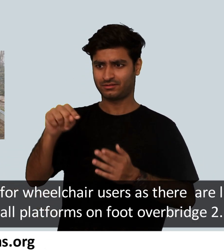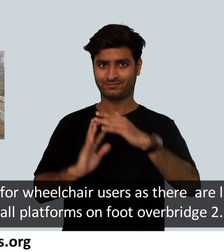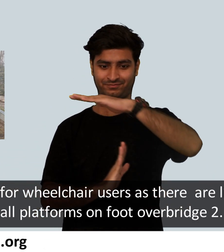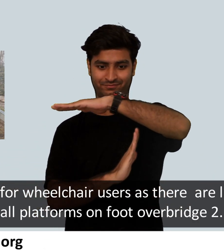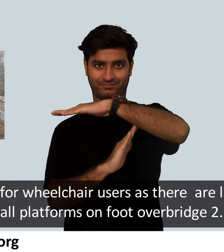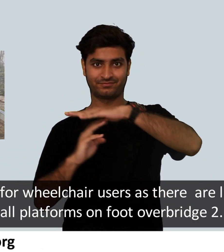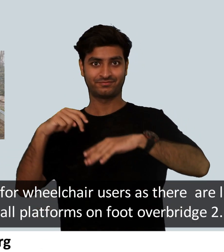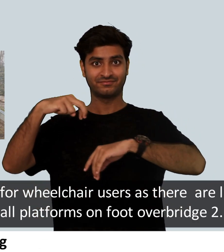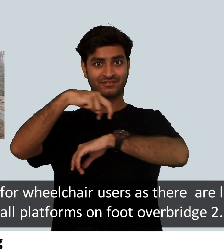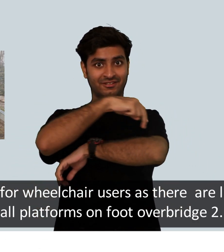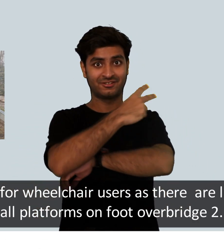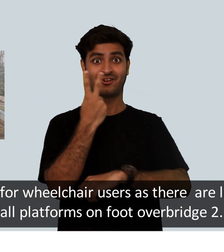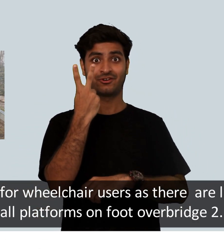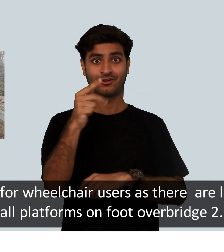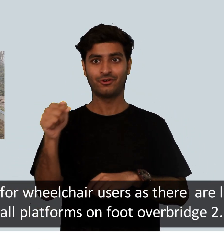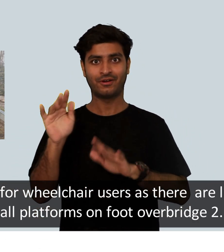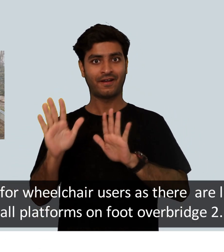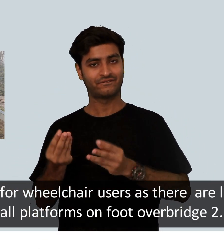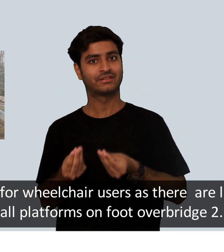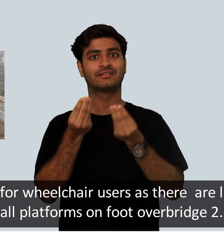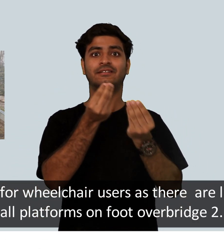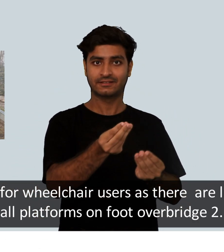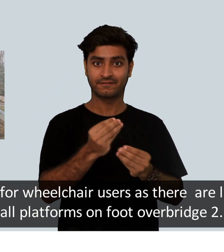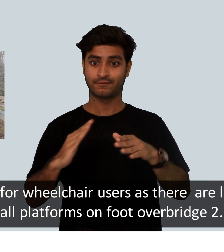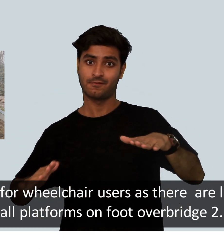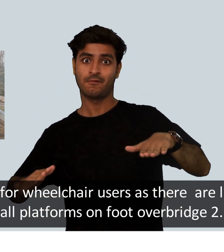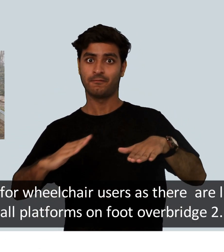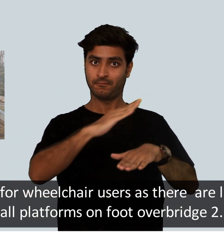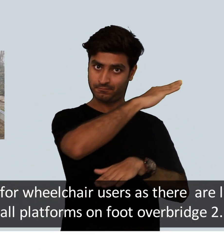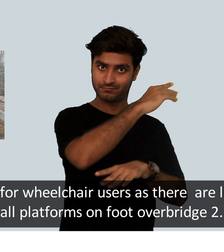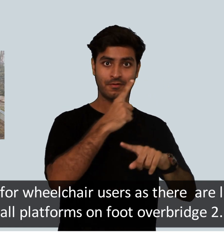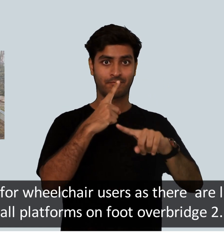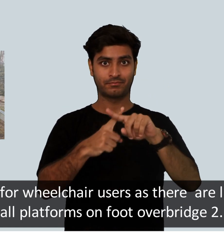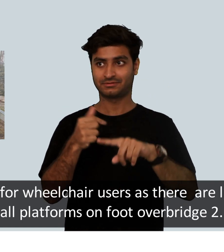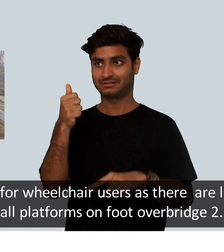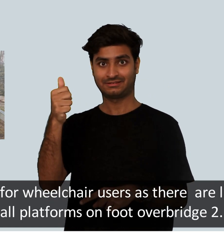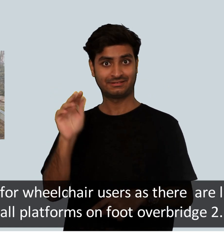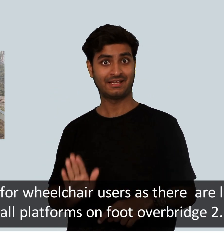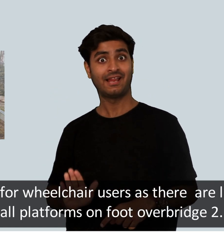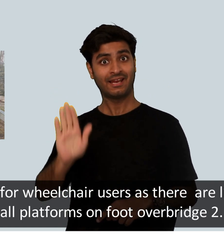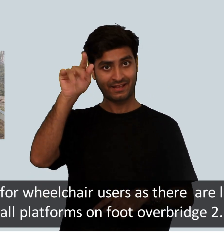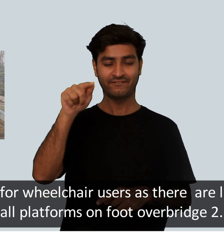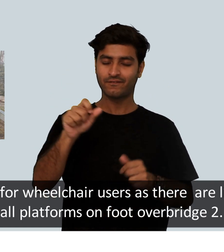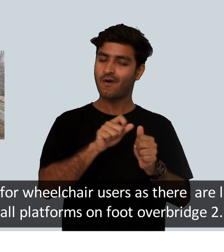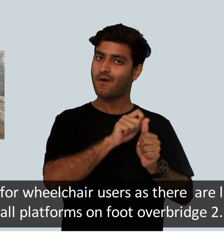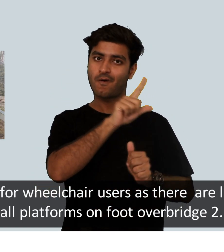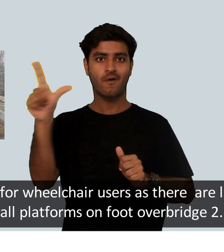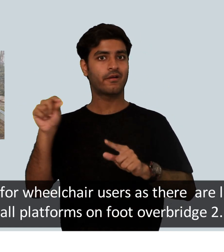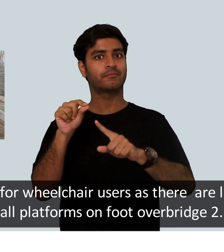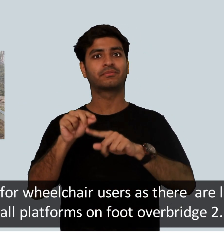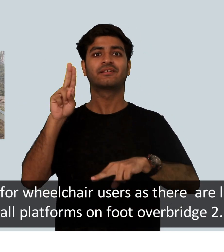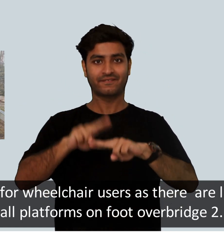wheelchair users as there are lifts or ramps available at all platforms on foot over bridge 2.